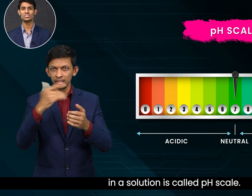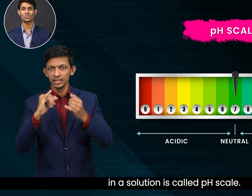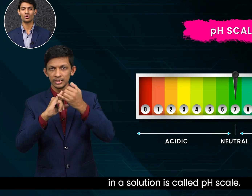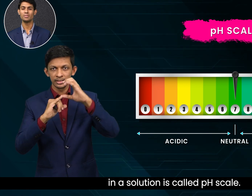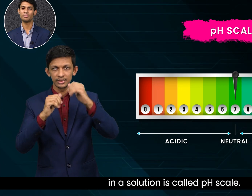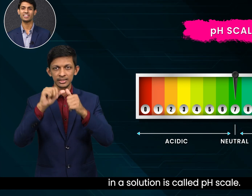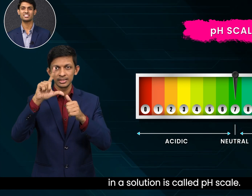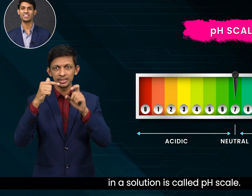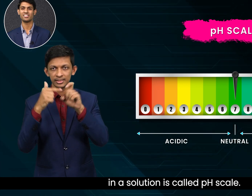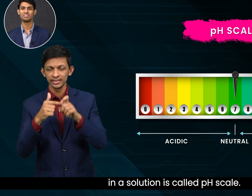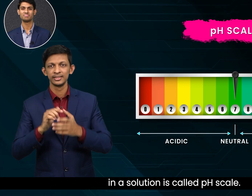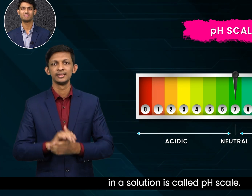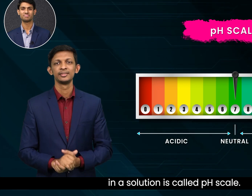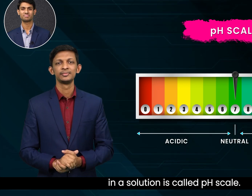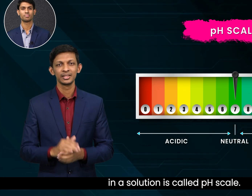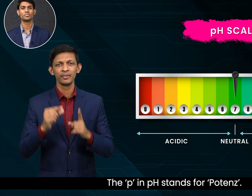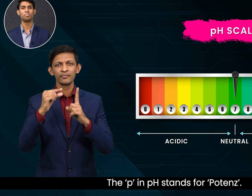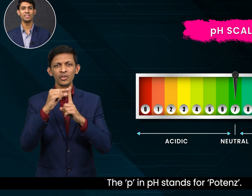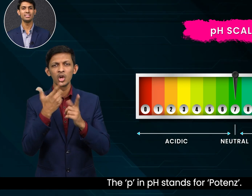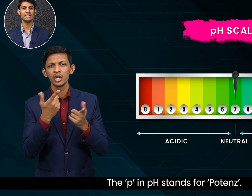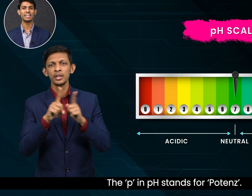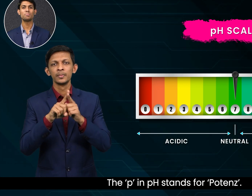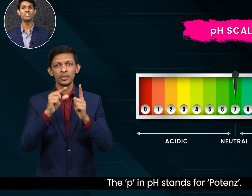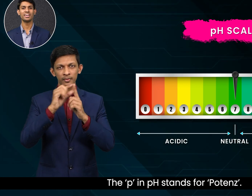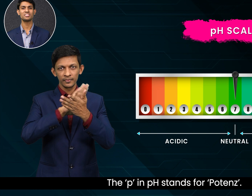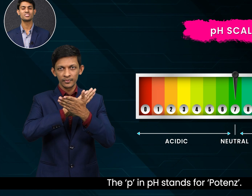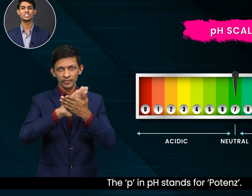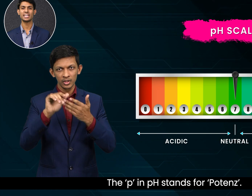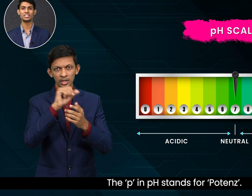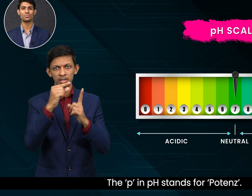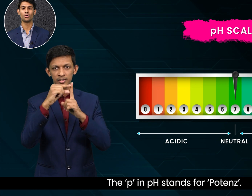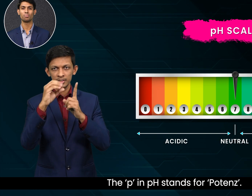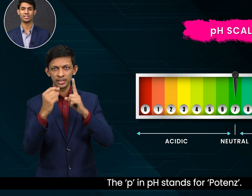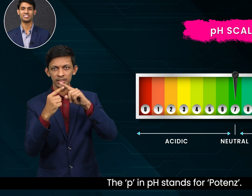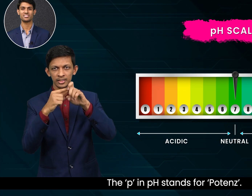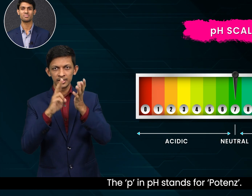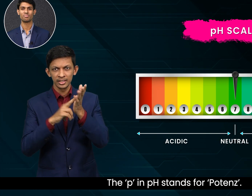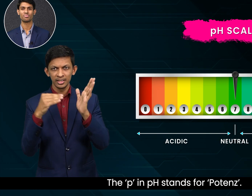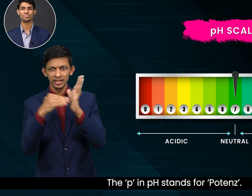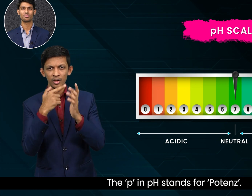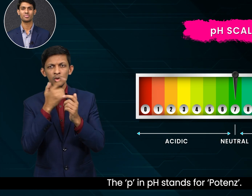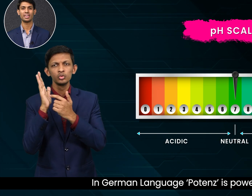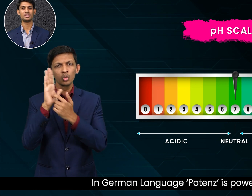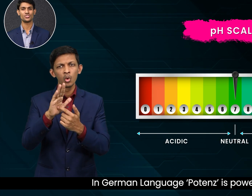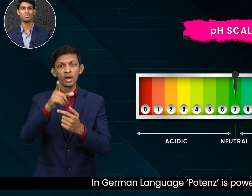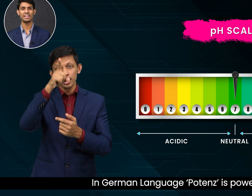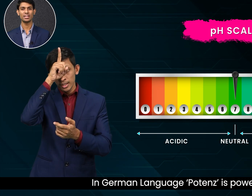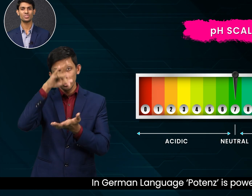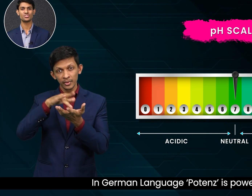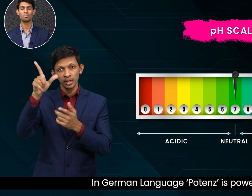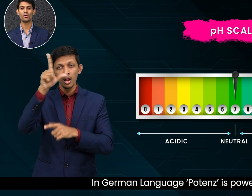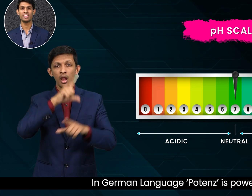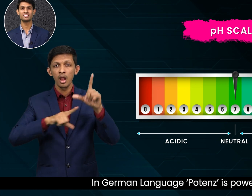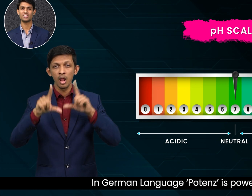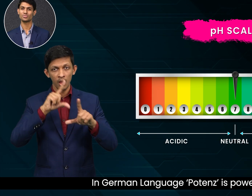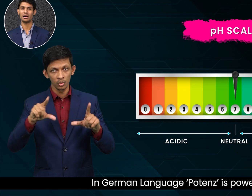solution is called pH scale. The P in pH stands for potence. In German